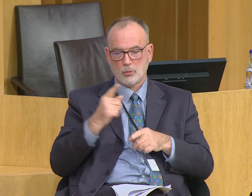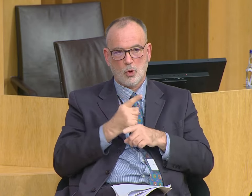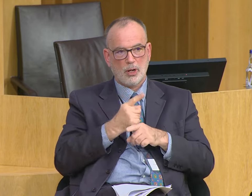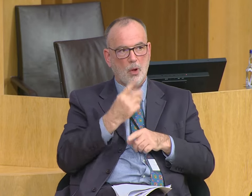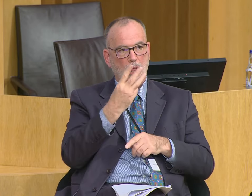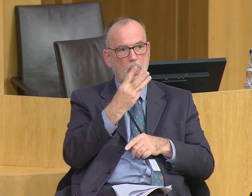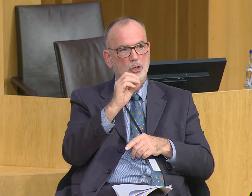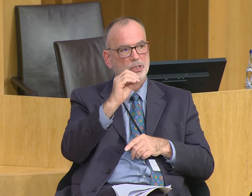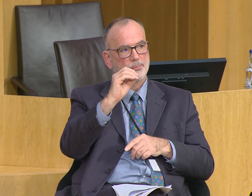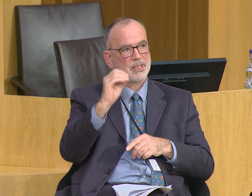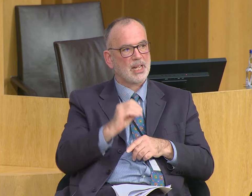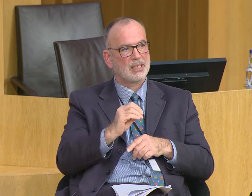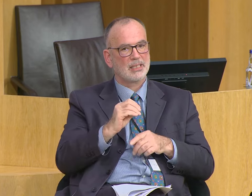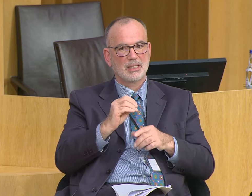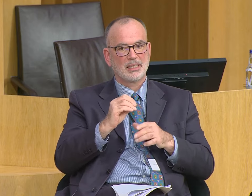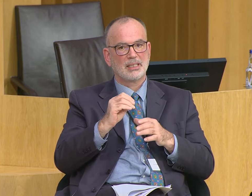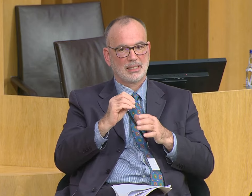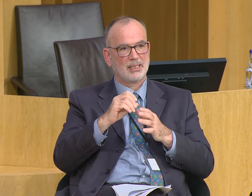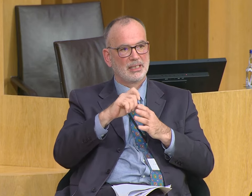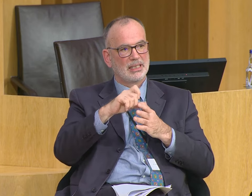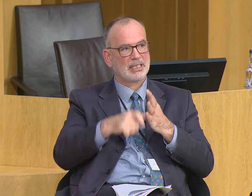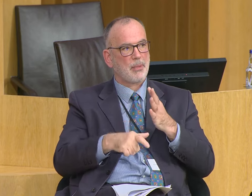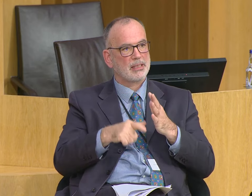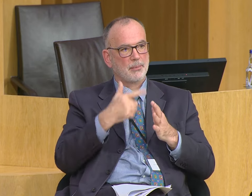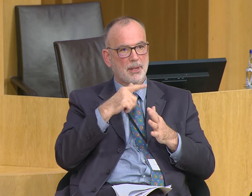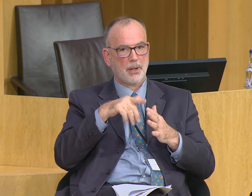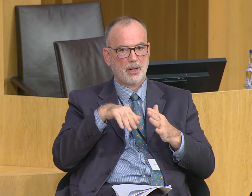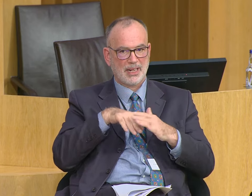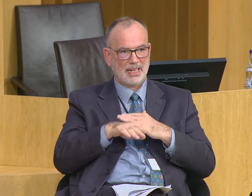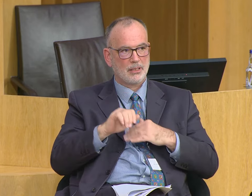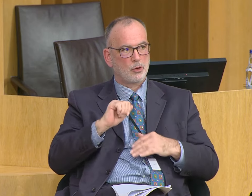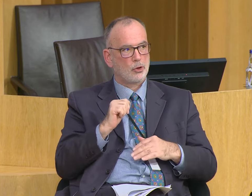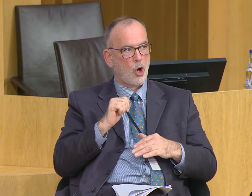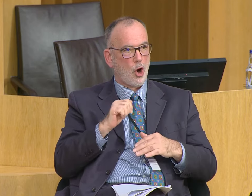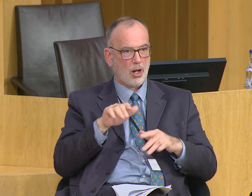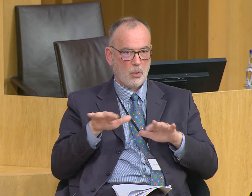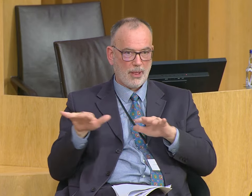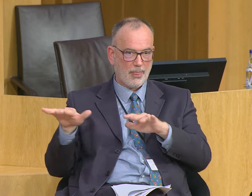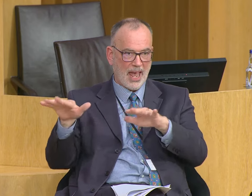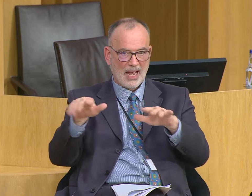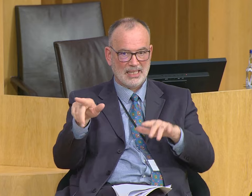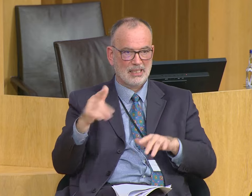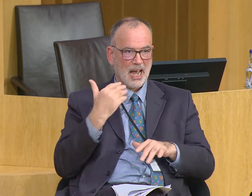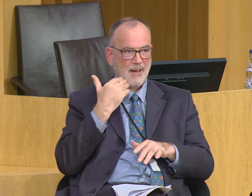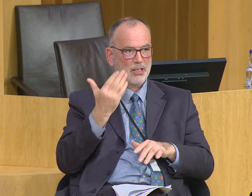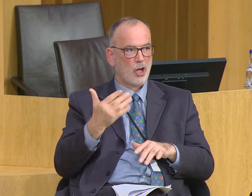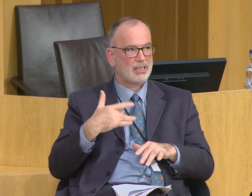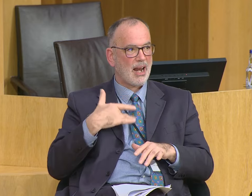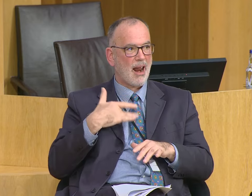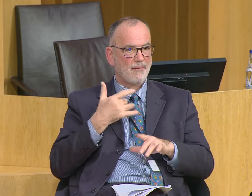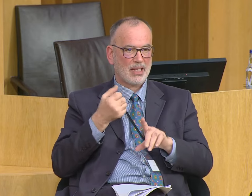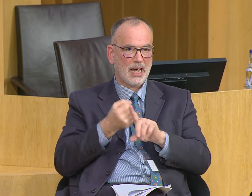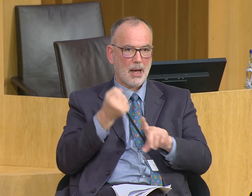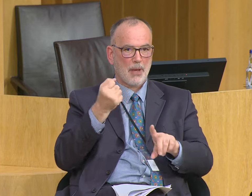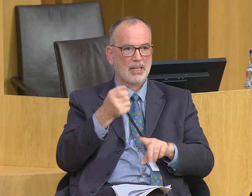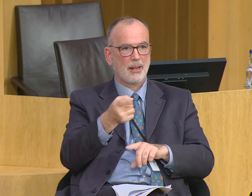person. So when we're talking about like her 30% of disabled people are in Scotland, they're all there. They're